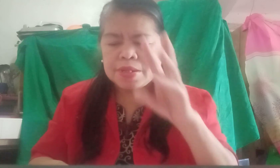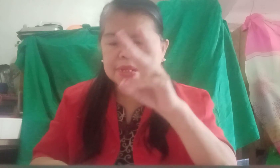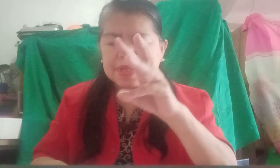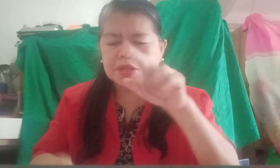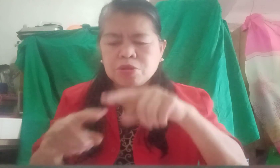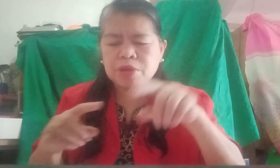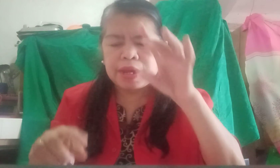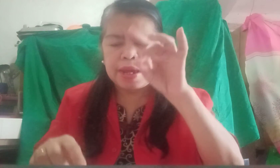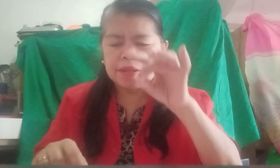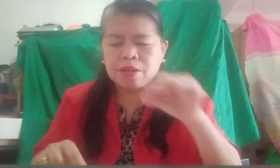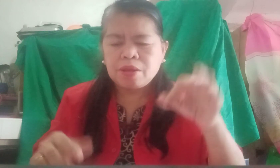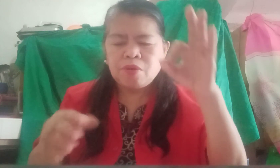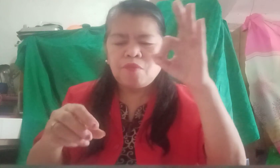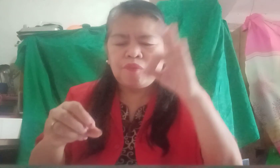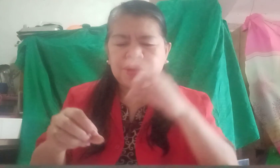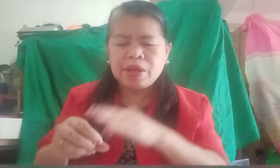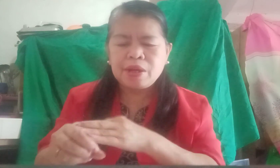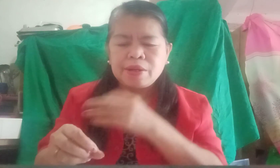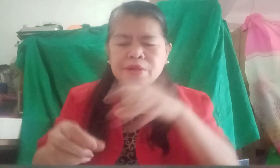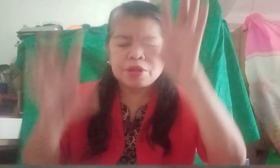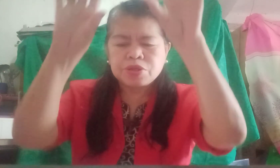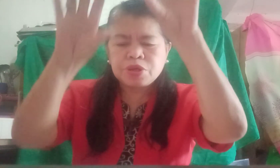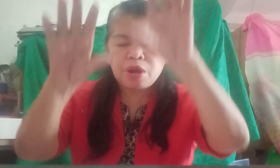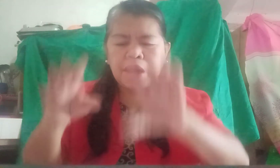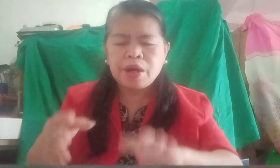6 to 8, fill in the chart